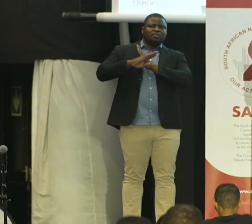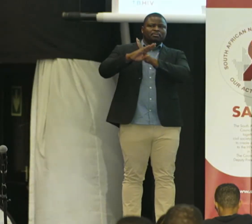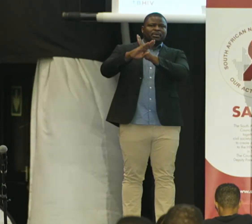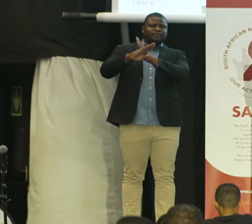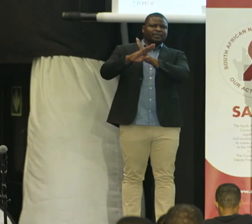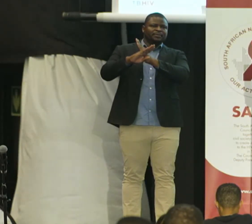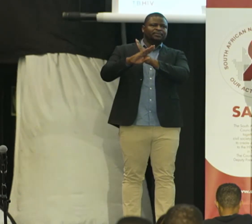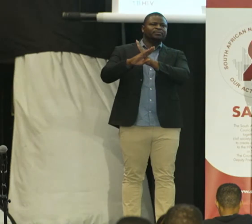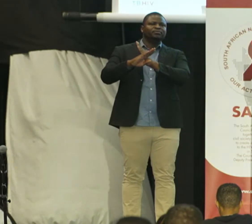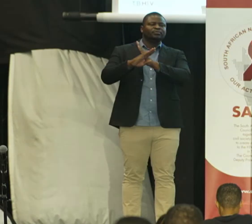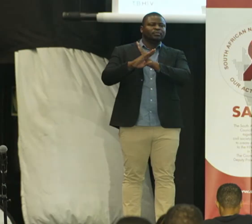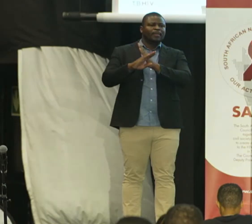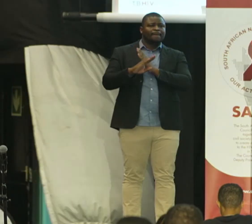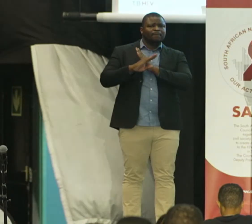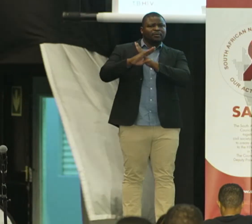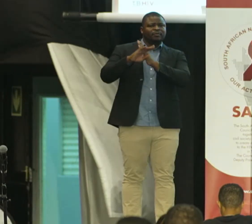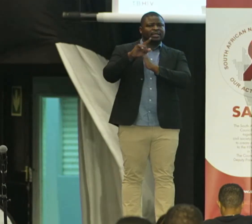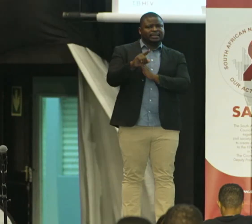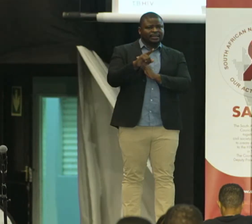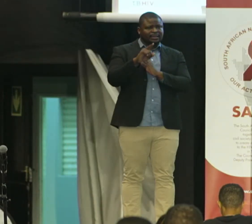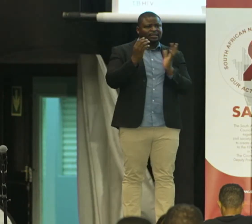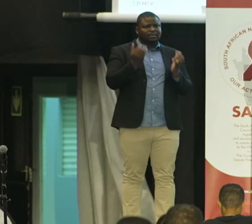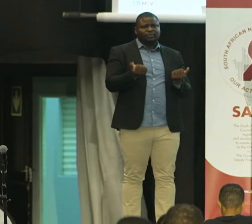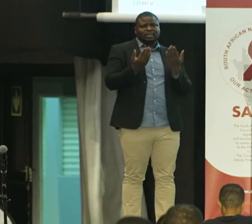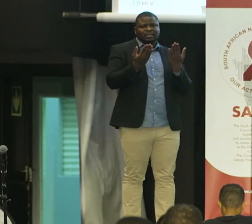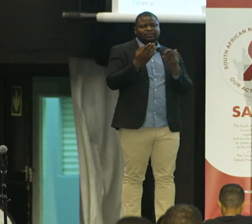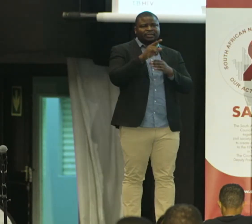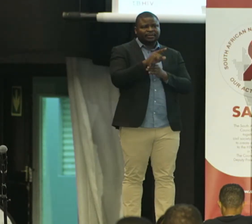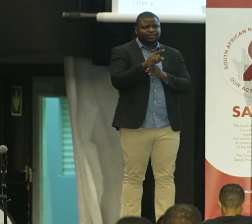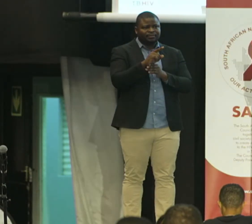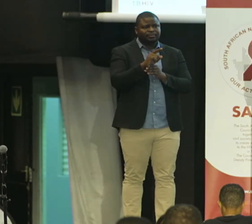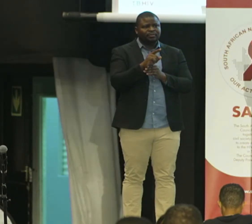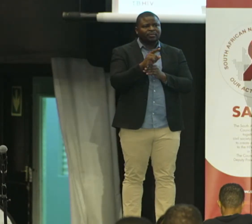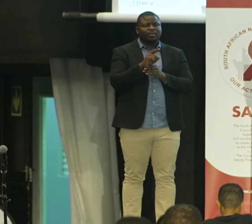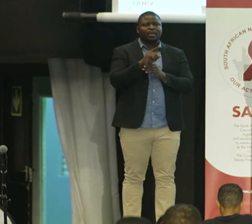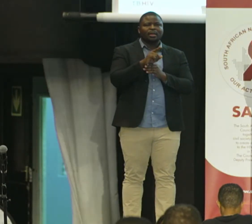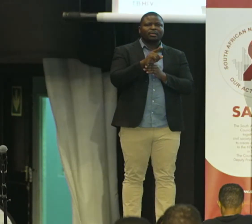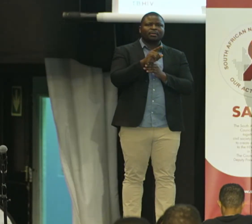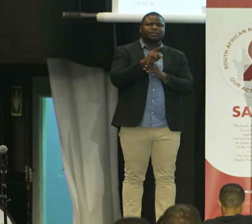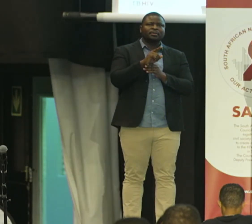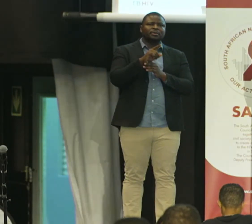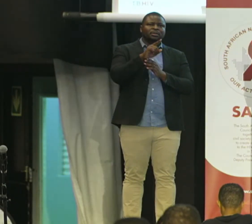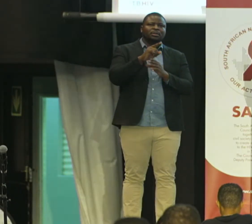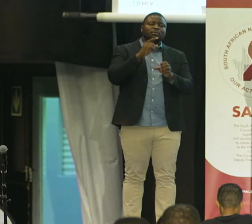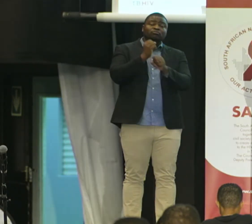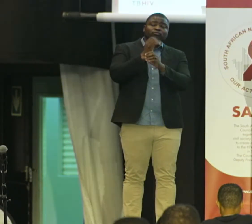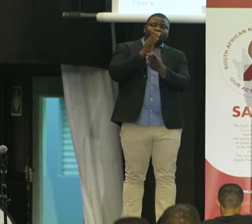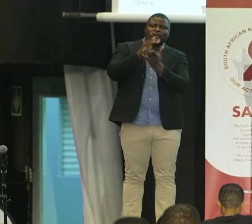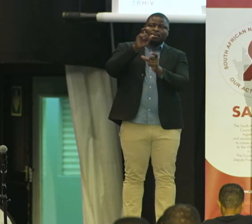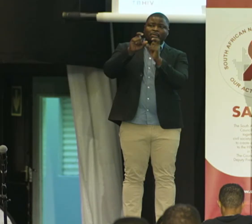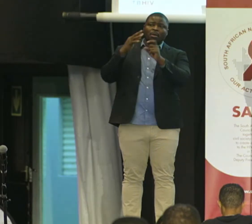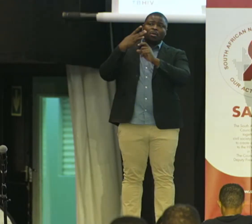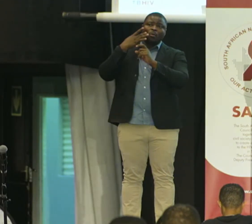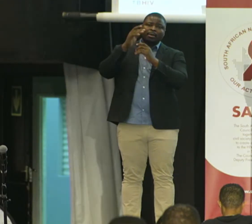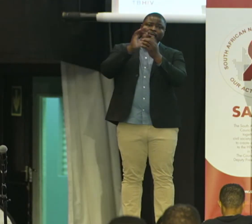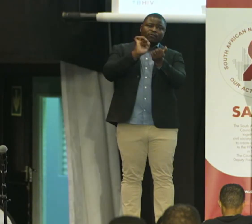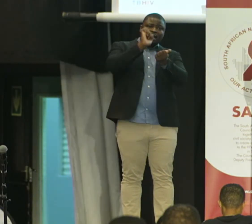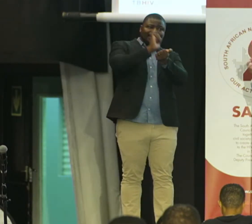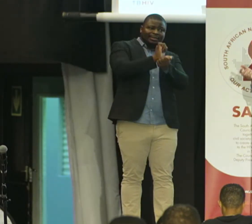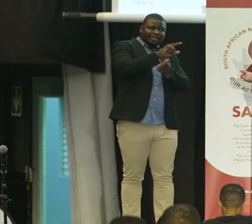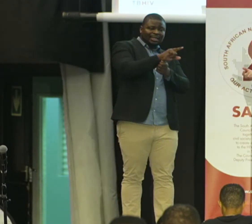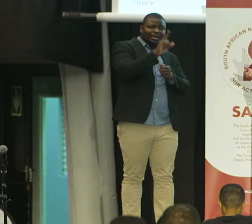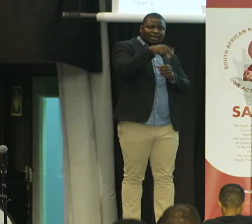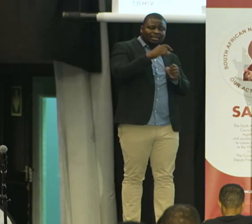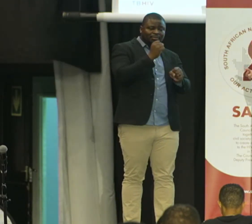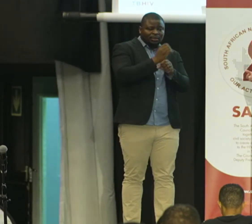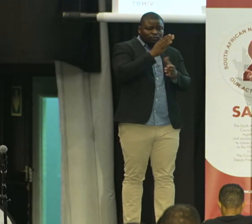and treatments services when they're being arrested or incarcerated. And of course,